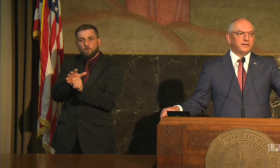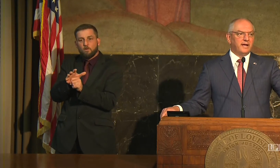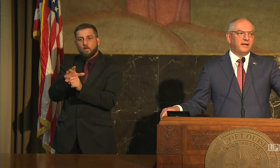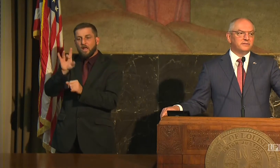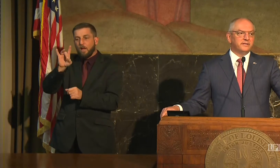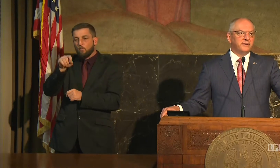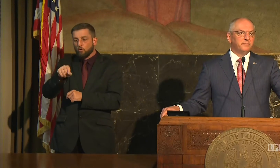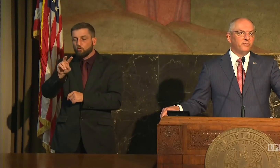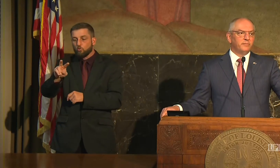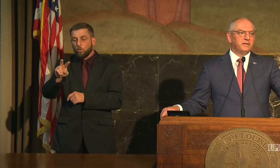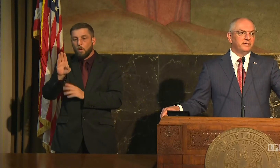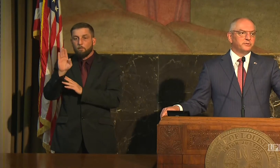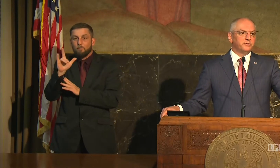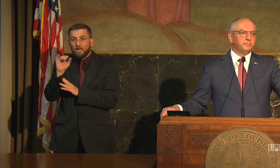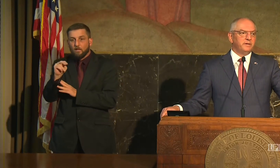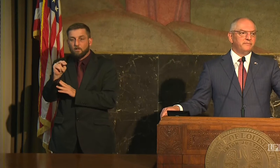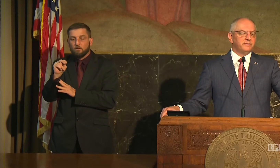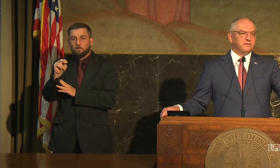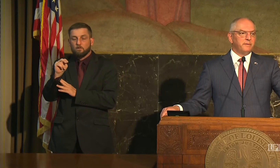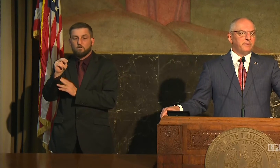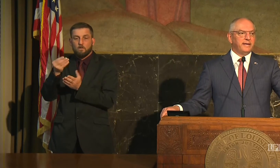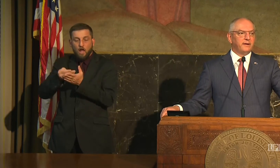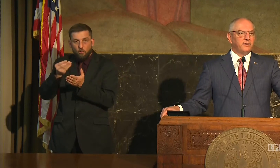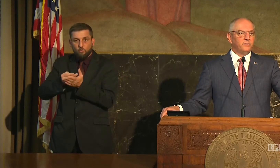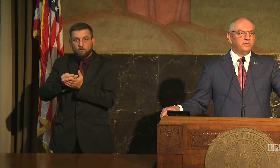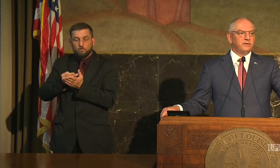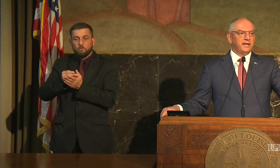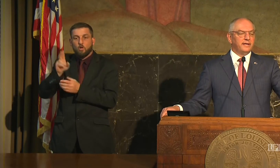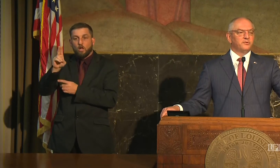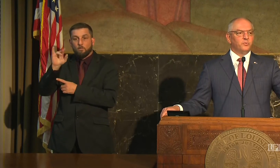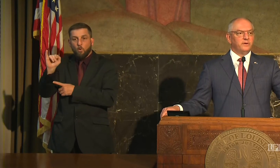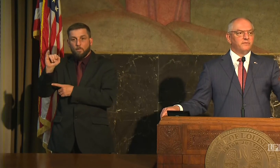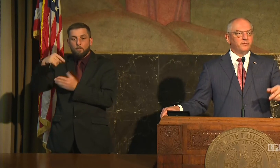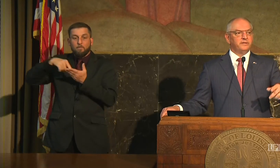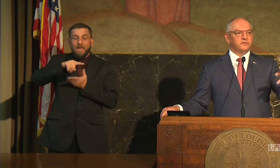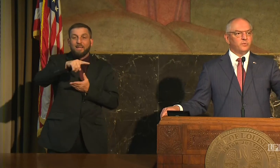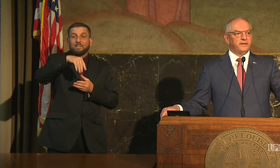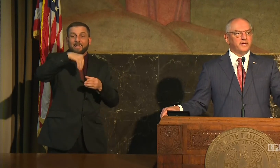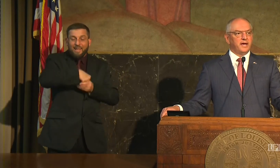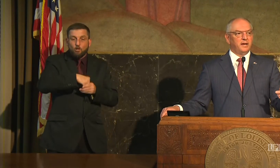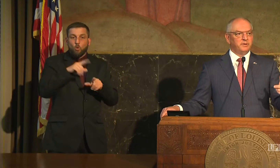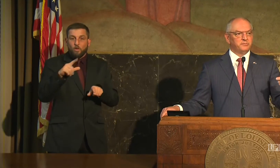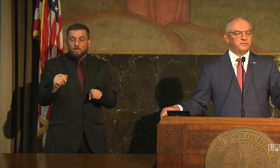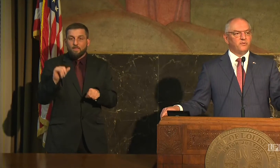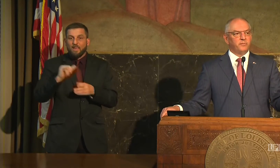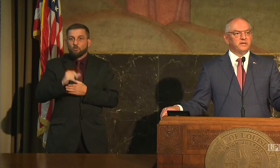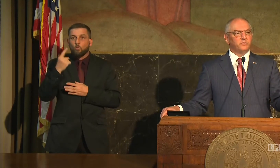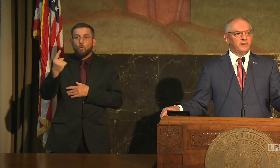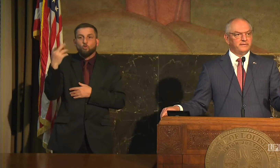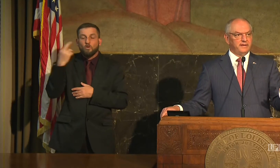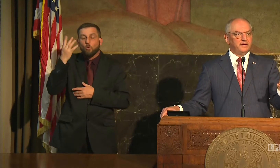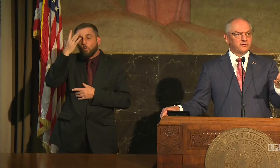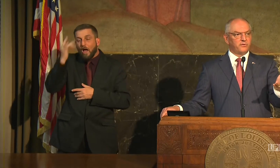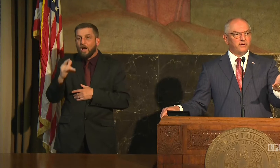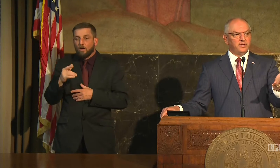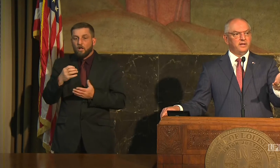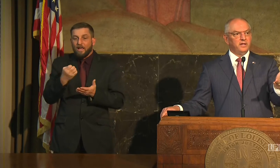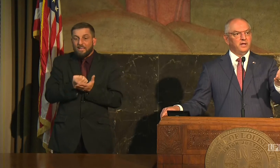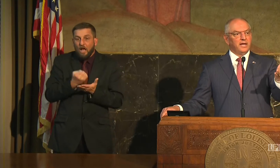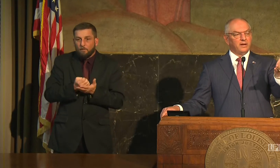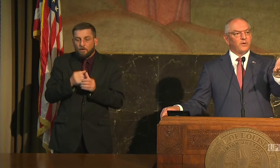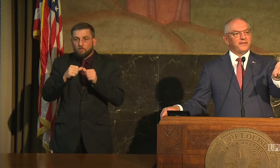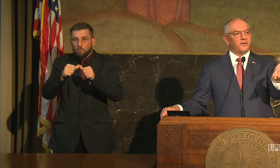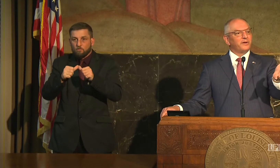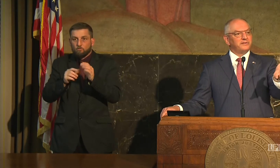$8.2 billion in unemployment insurance benefits have been paid out in Louisiana. It's one of the reasons why the economy is performing as well as it is